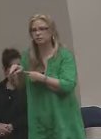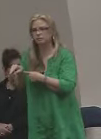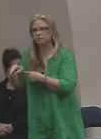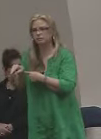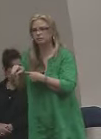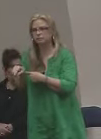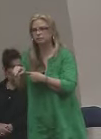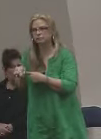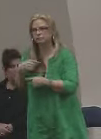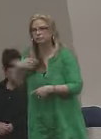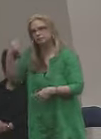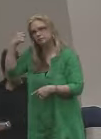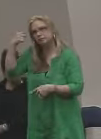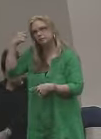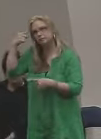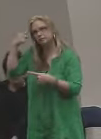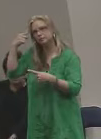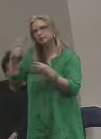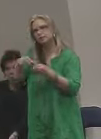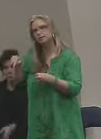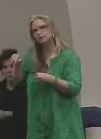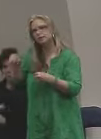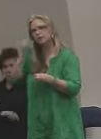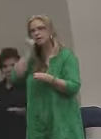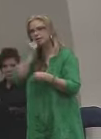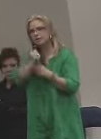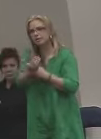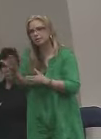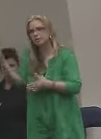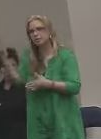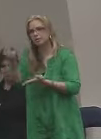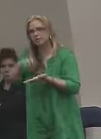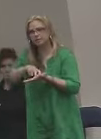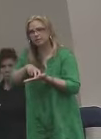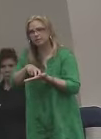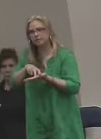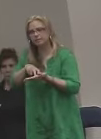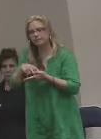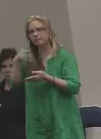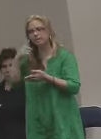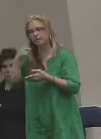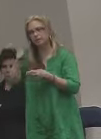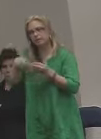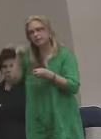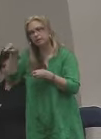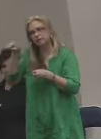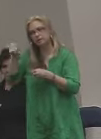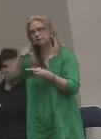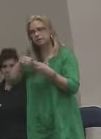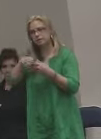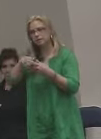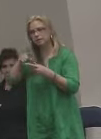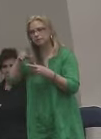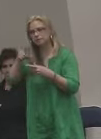But I think about Glenn Ford every morning when I wake up, and I think about him when I go to bed.